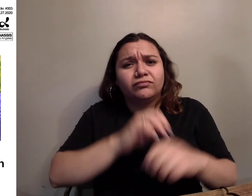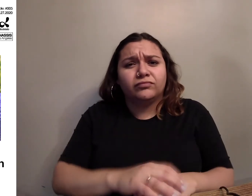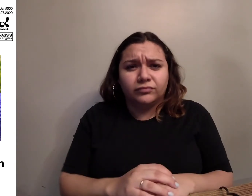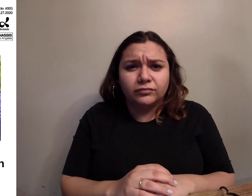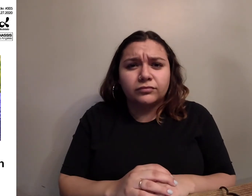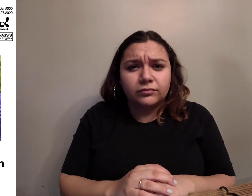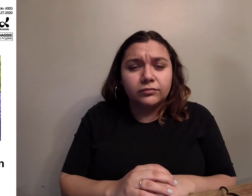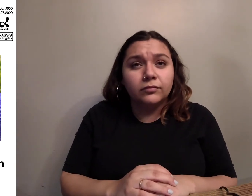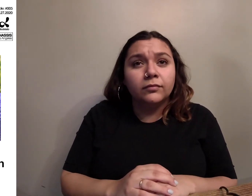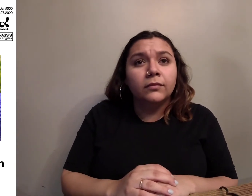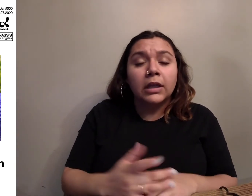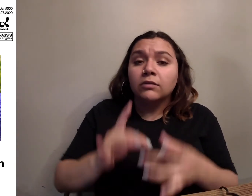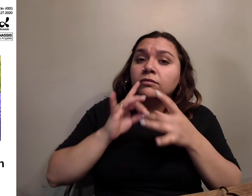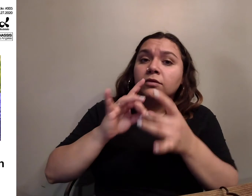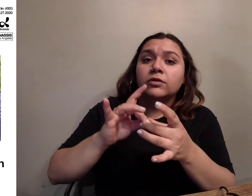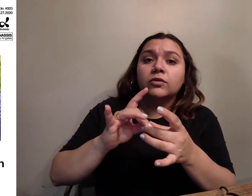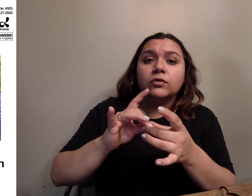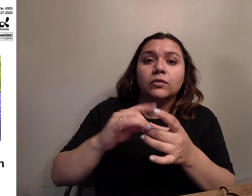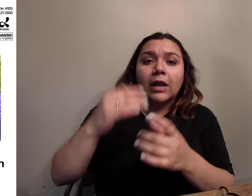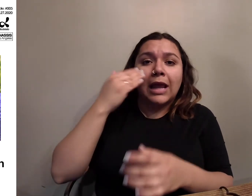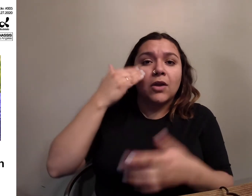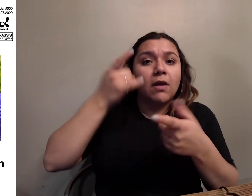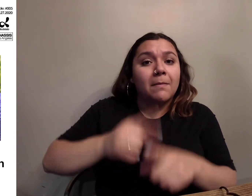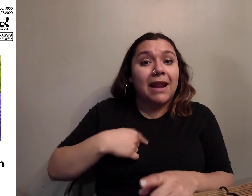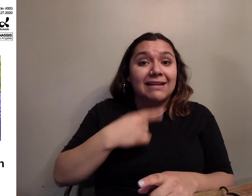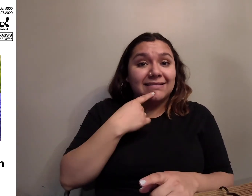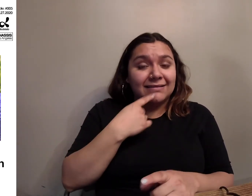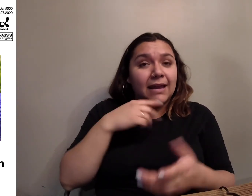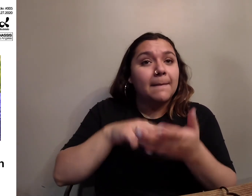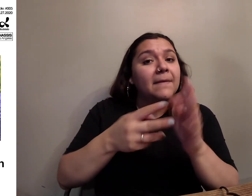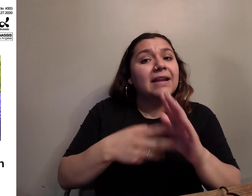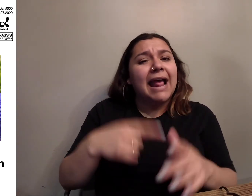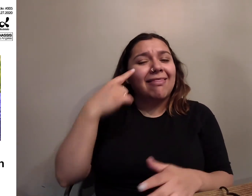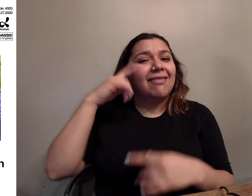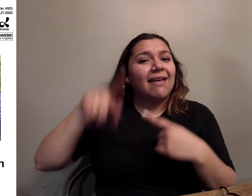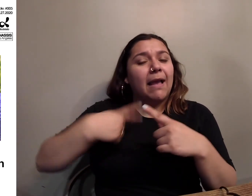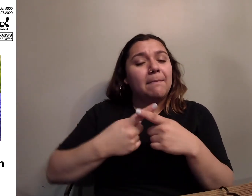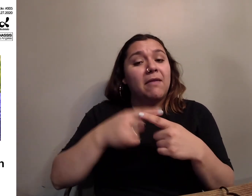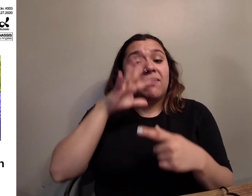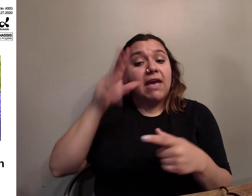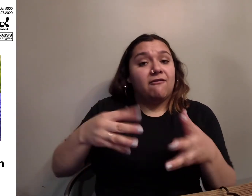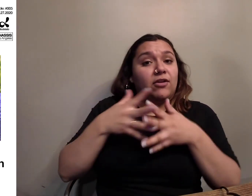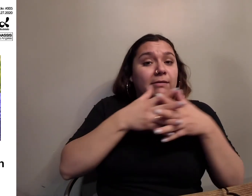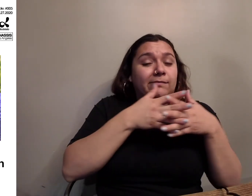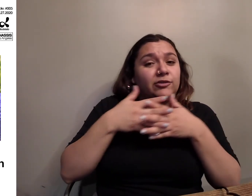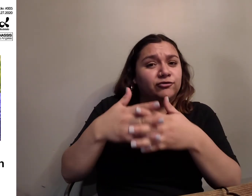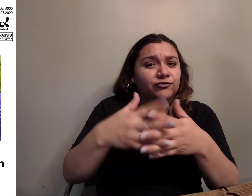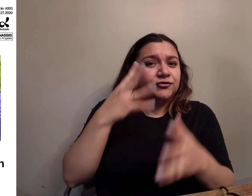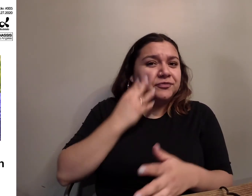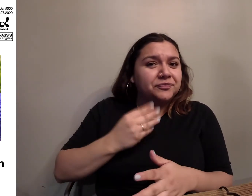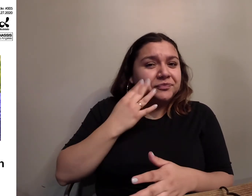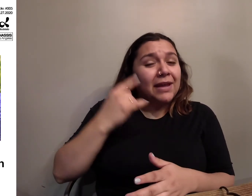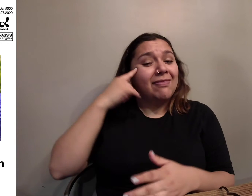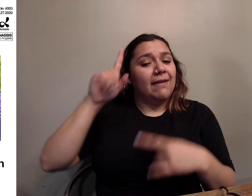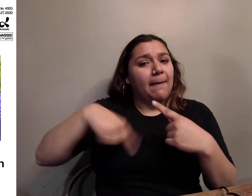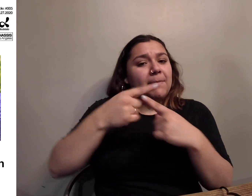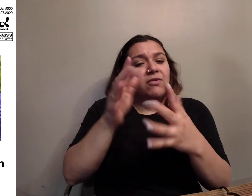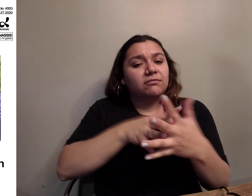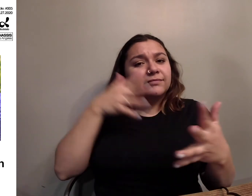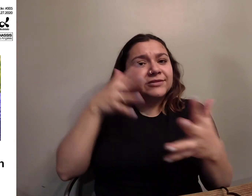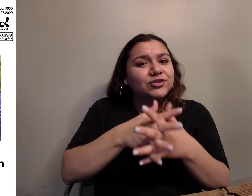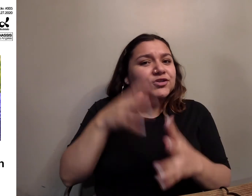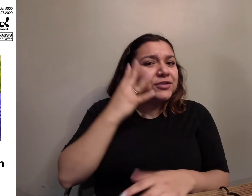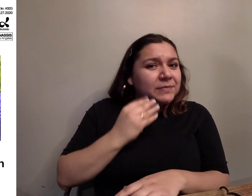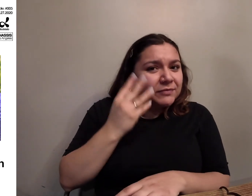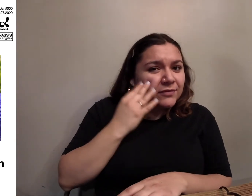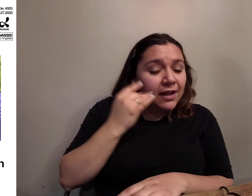In relation to, when I say that, I think of the African American experience, I think of the indigenous experience,